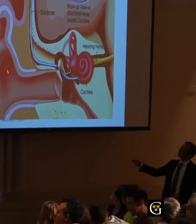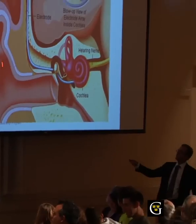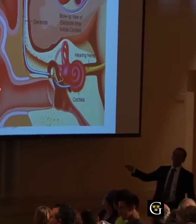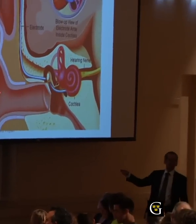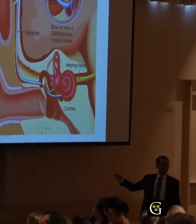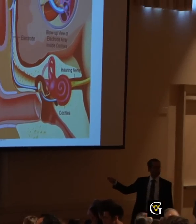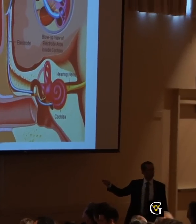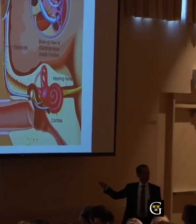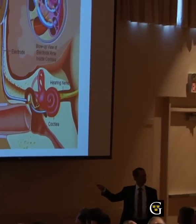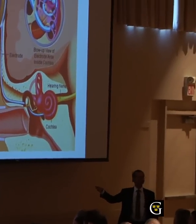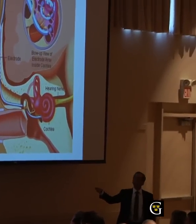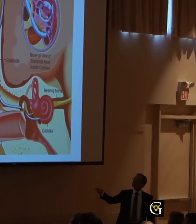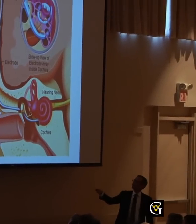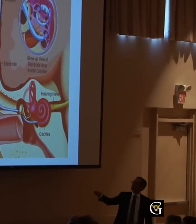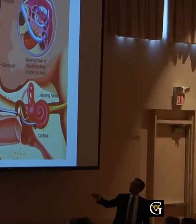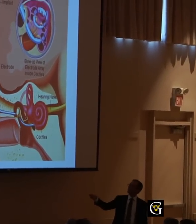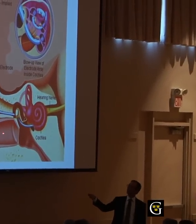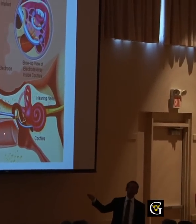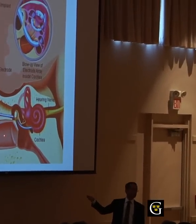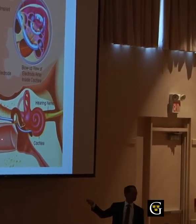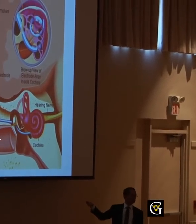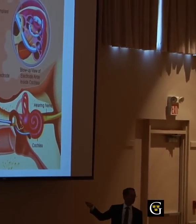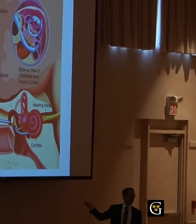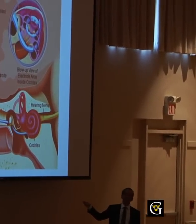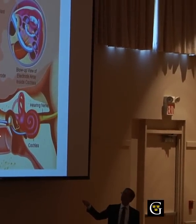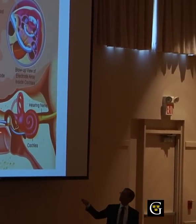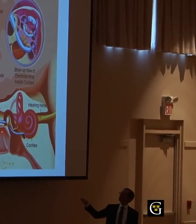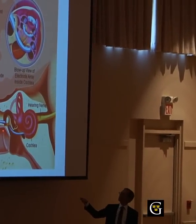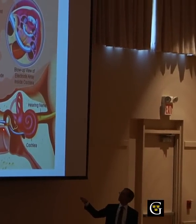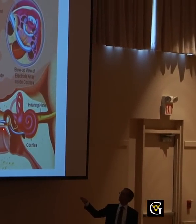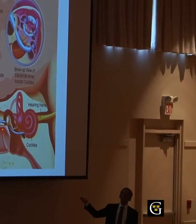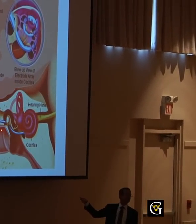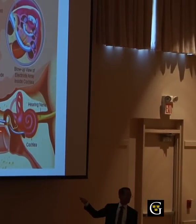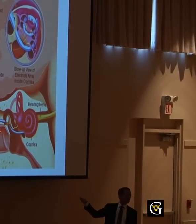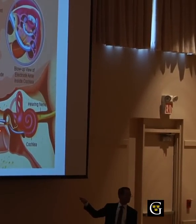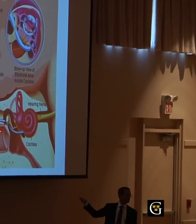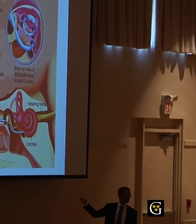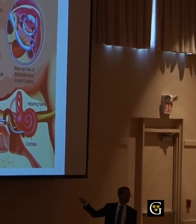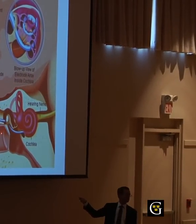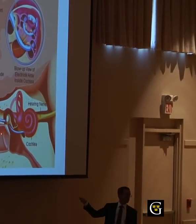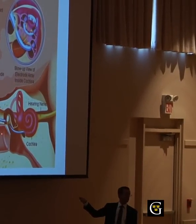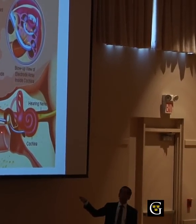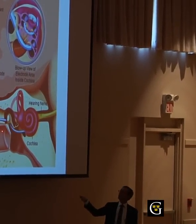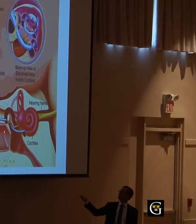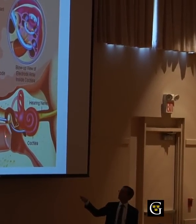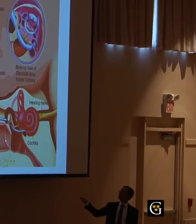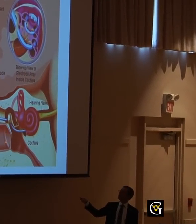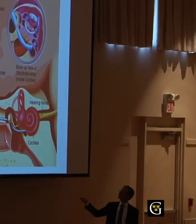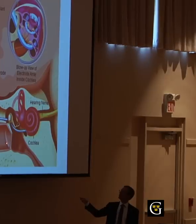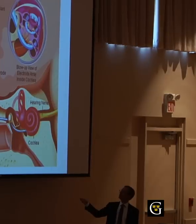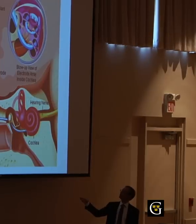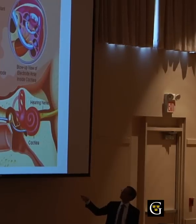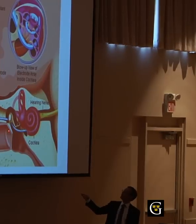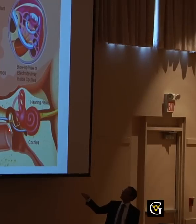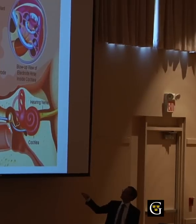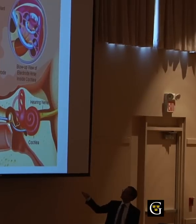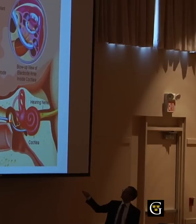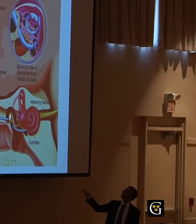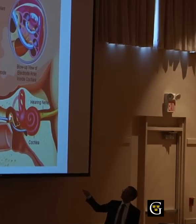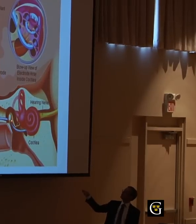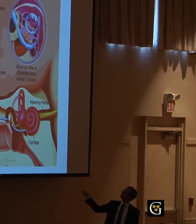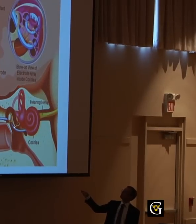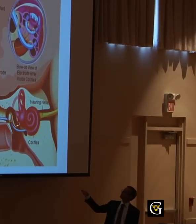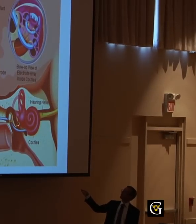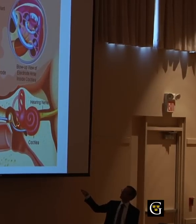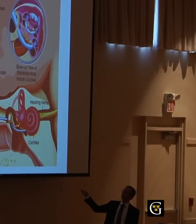so you see an ear here, that's the ear canal. In a normal ear, sound hits the eardrum,